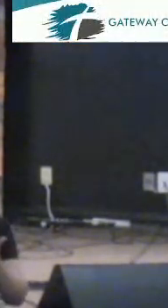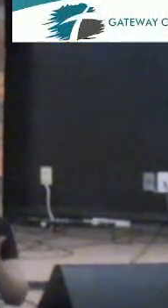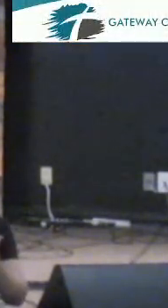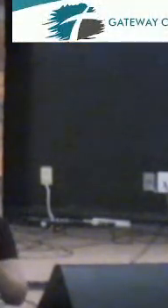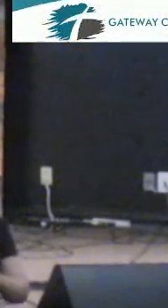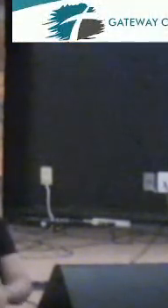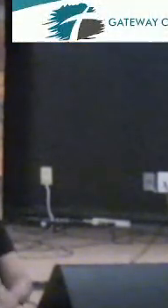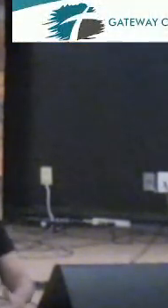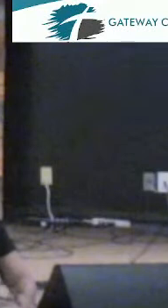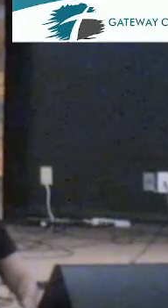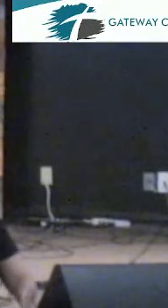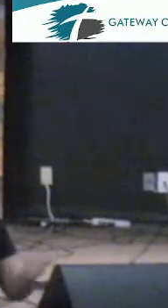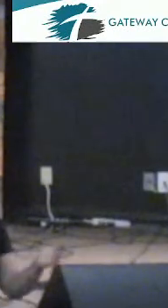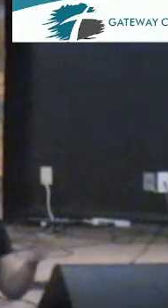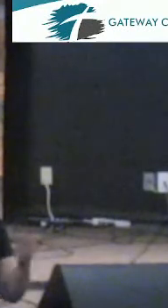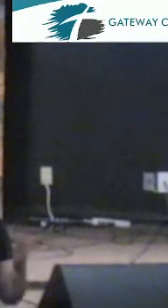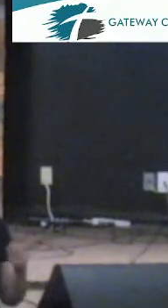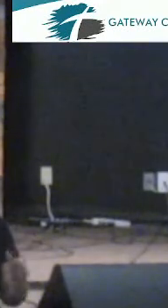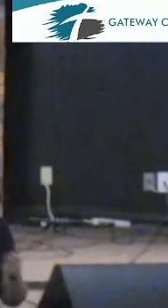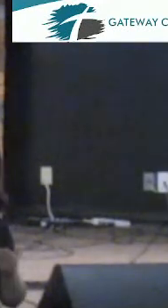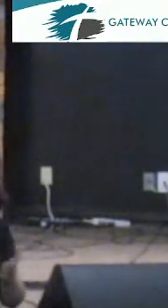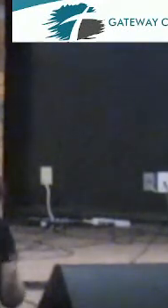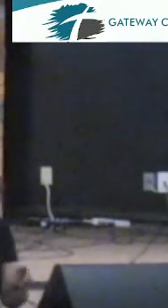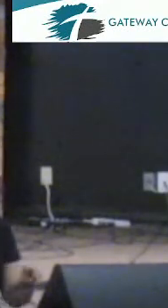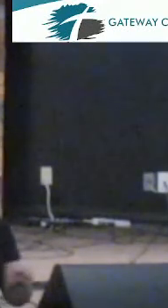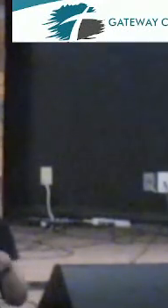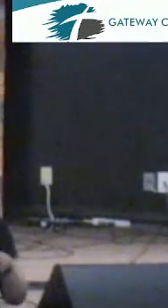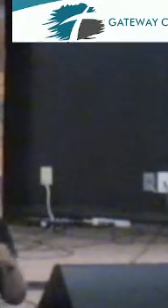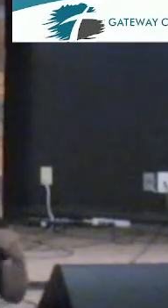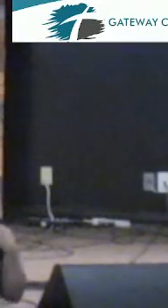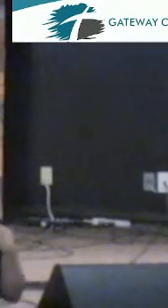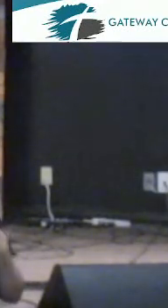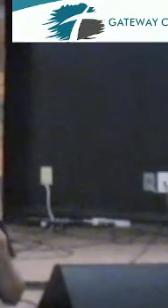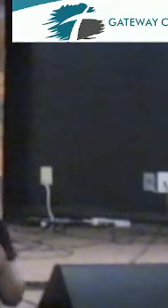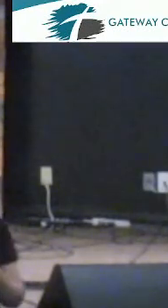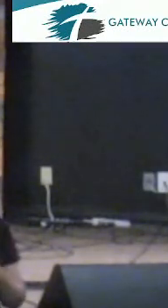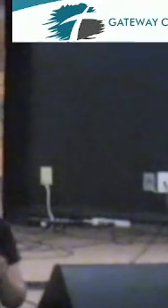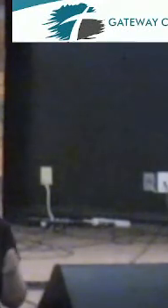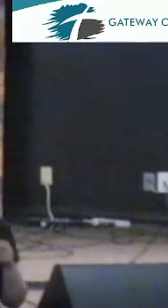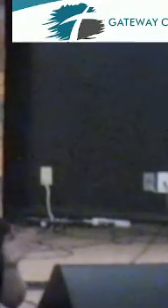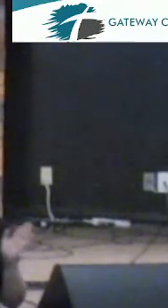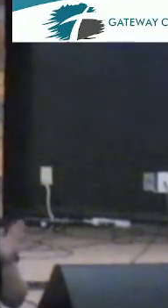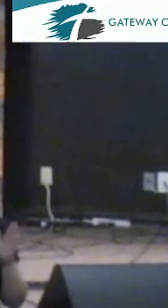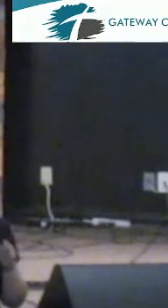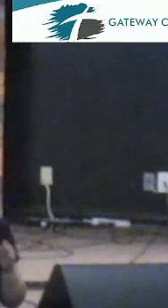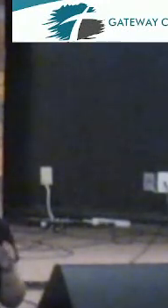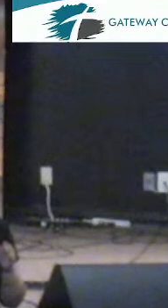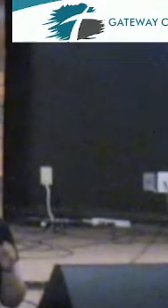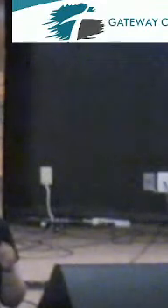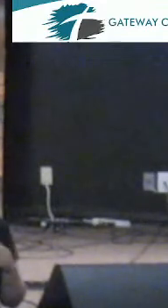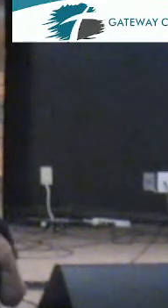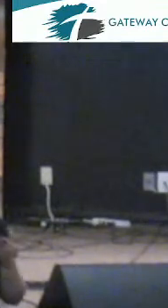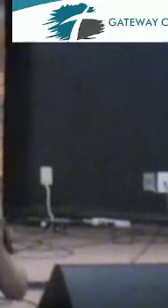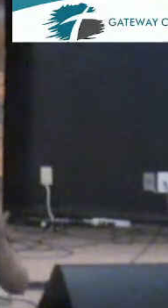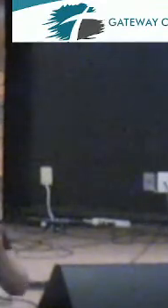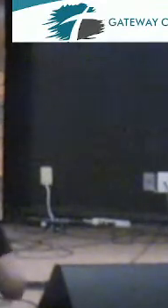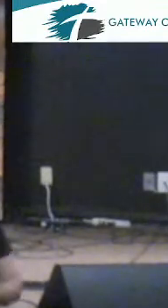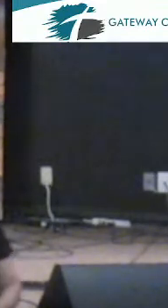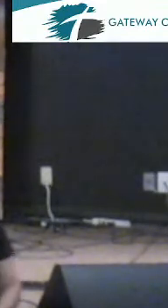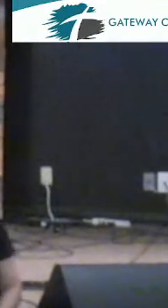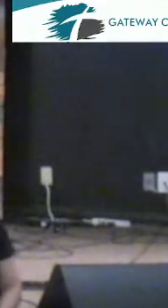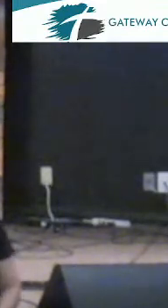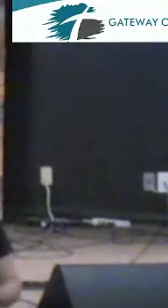ladies come out it's gonna be fun we're gonna have a light dinner uh provided in part by St Louis Bread Company thank you